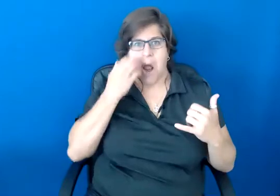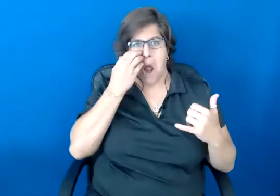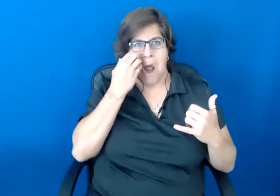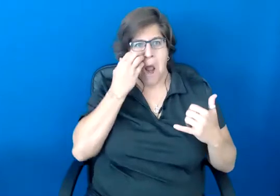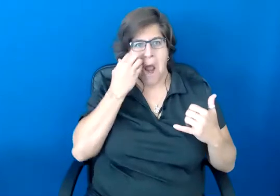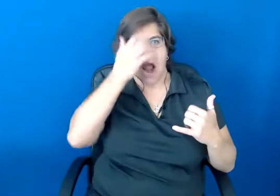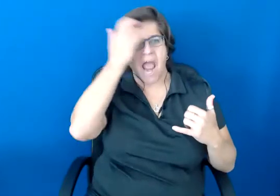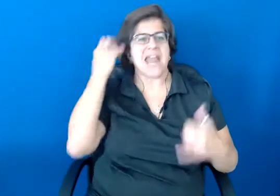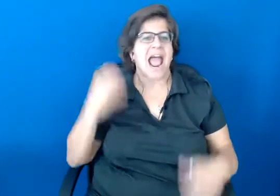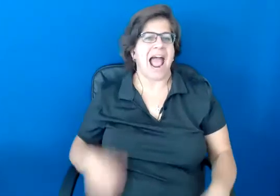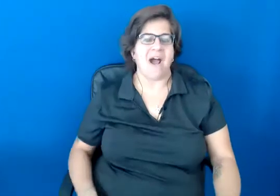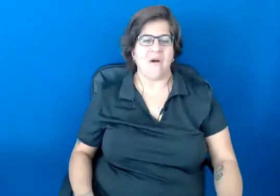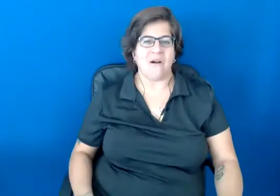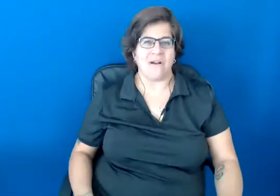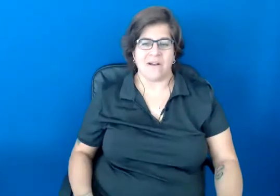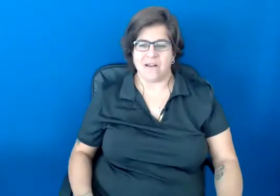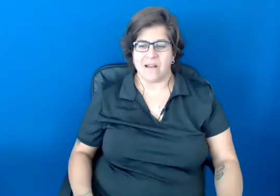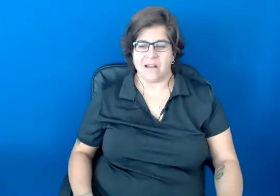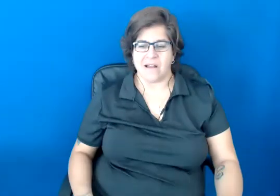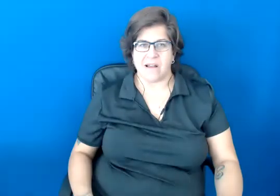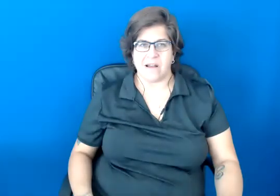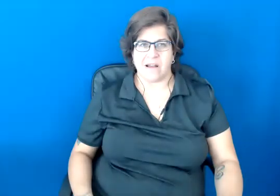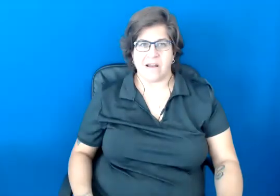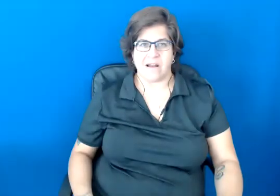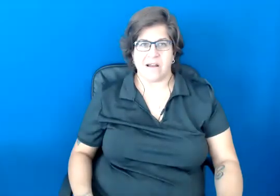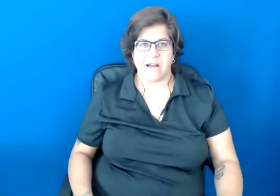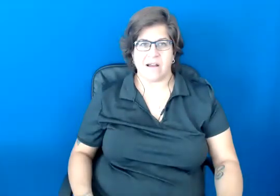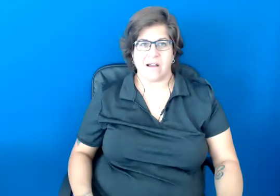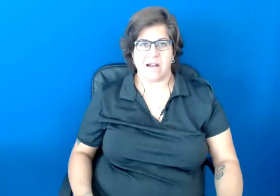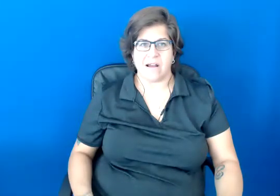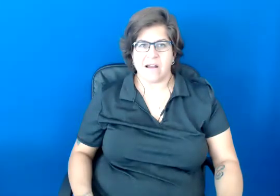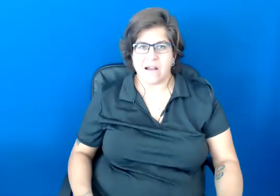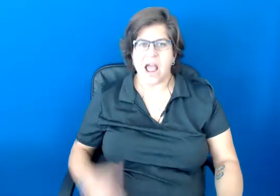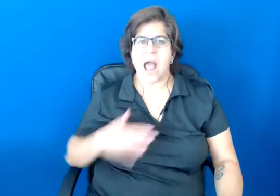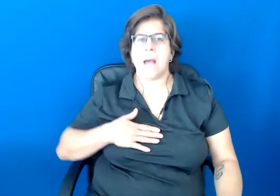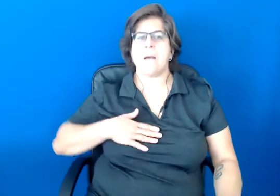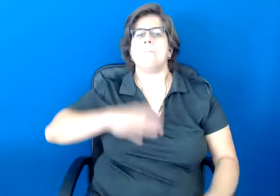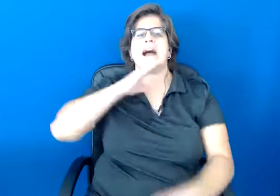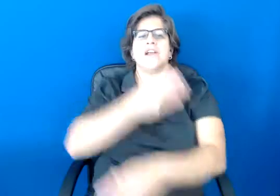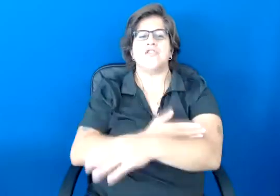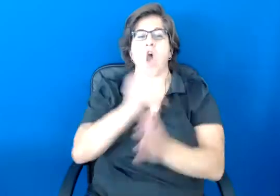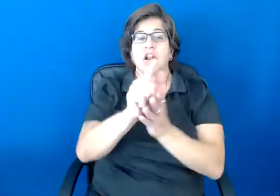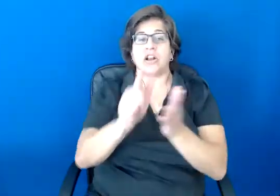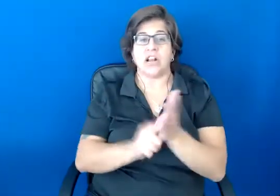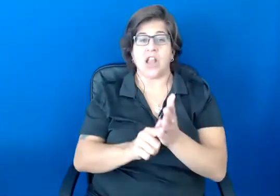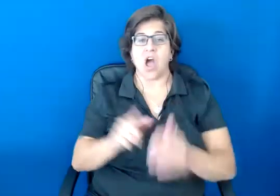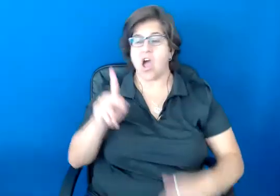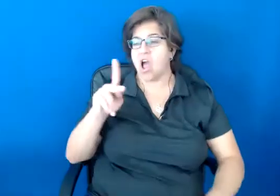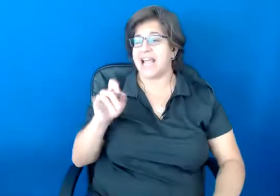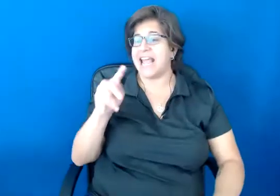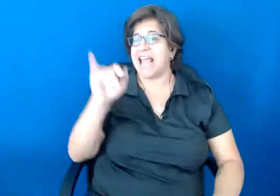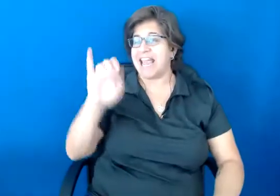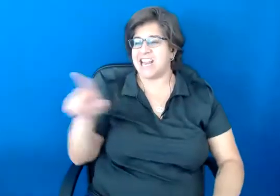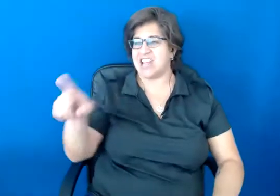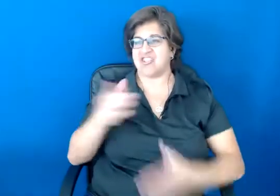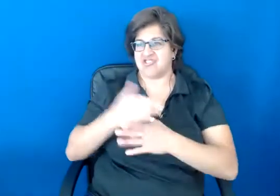produced alcoholics. And I have my daughter-in-law, that was Katie, who